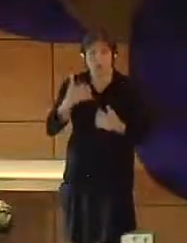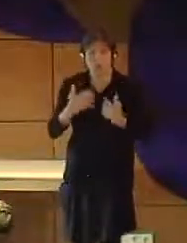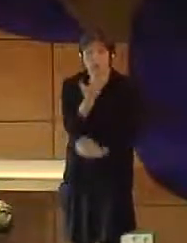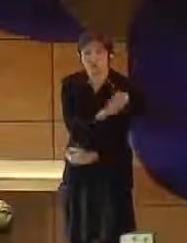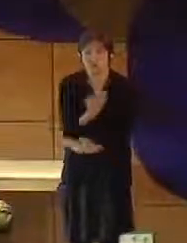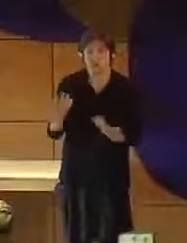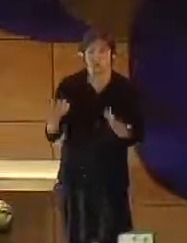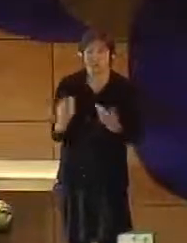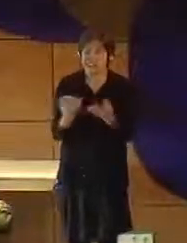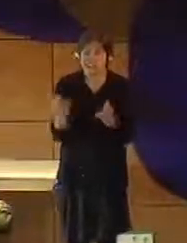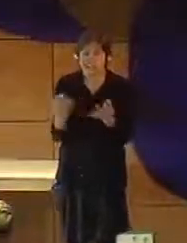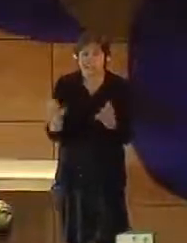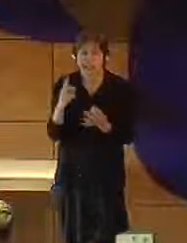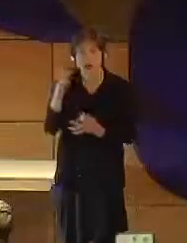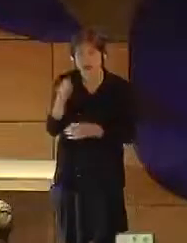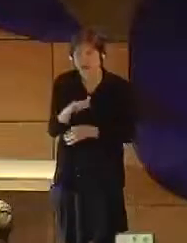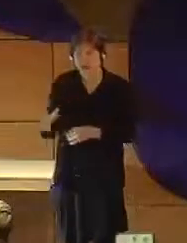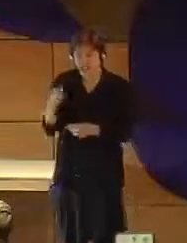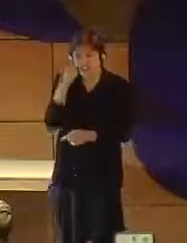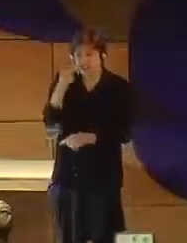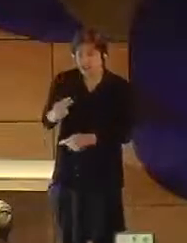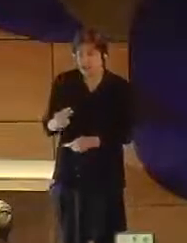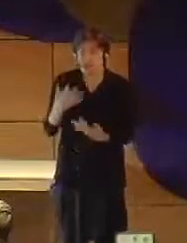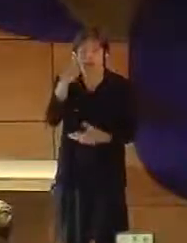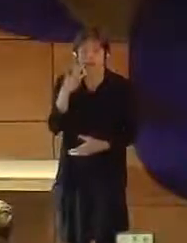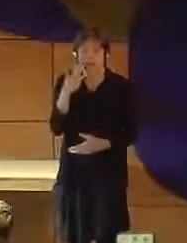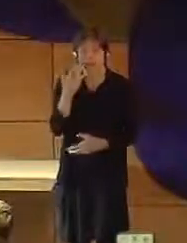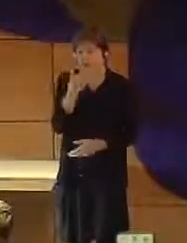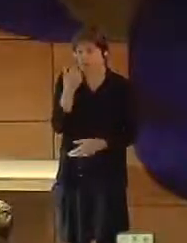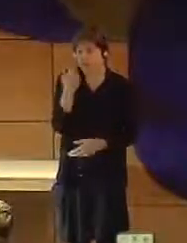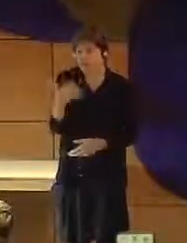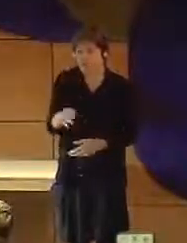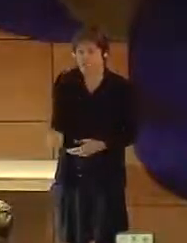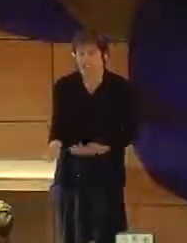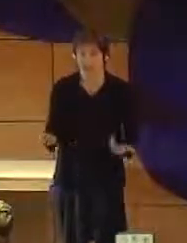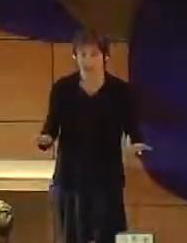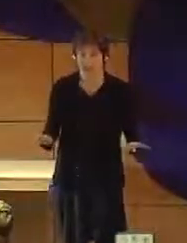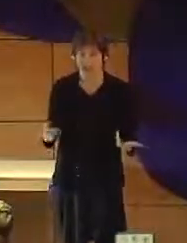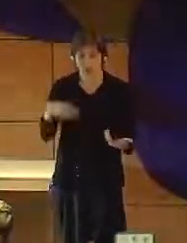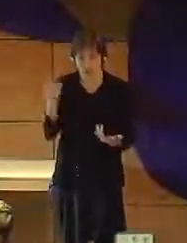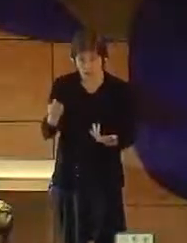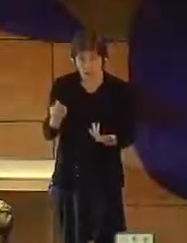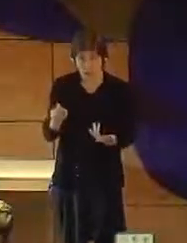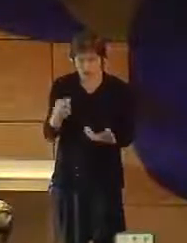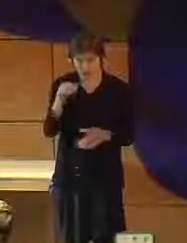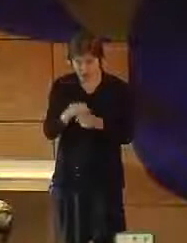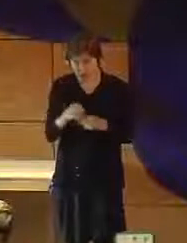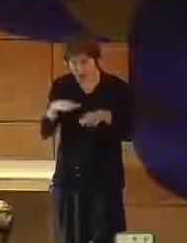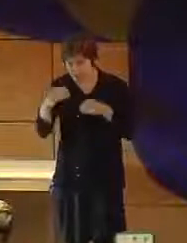far. They haven't had any hormone therapy, but the children never made it into puberty. I